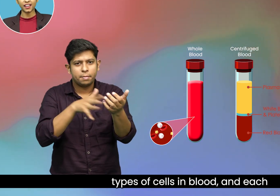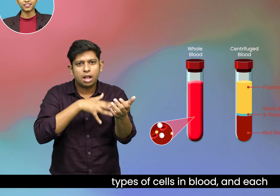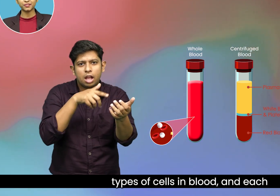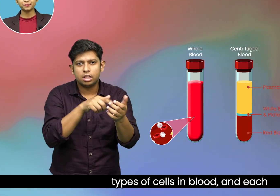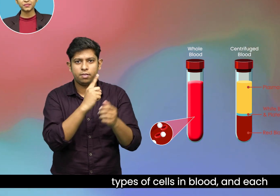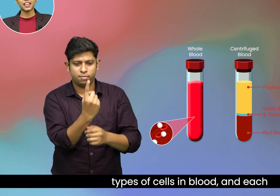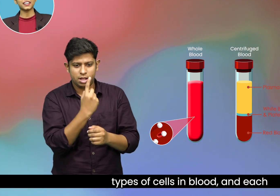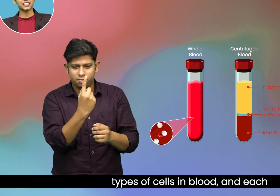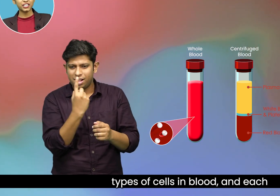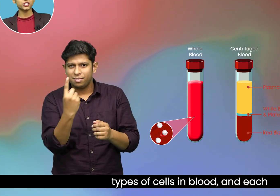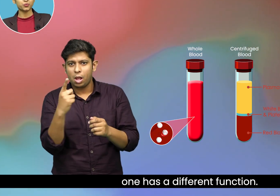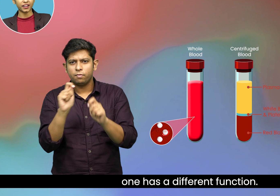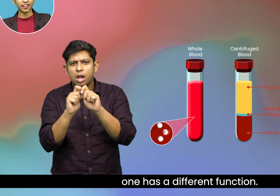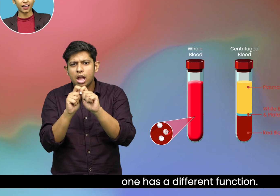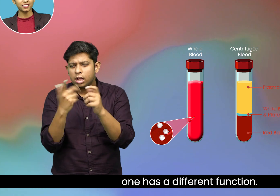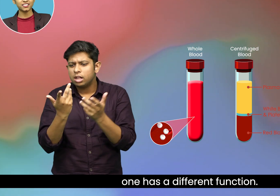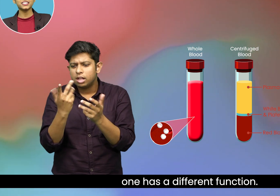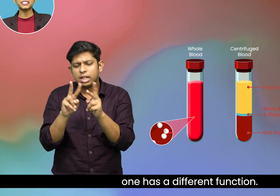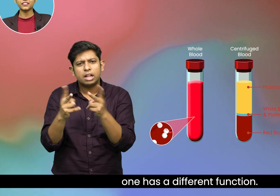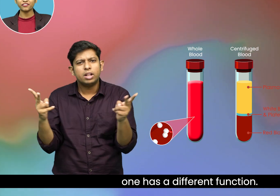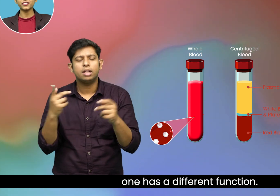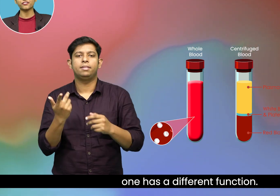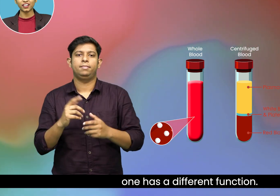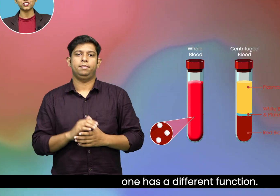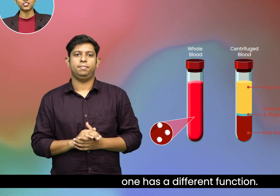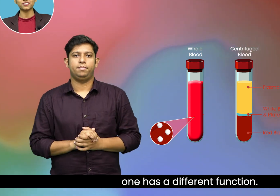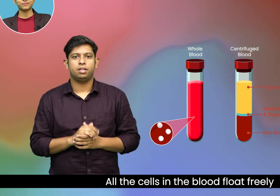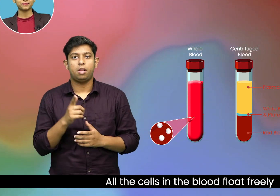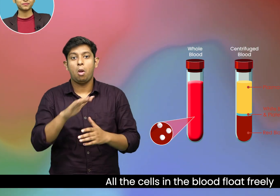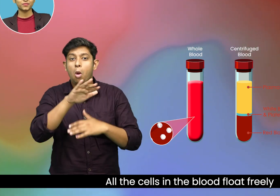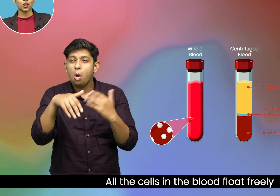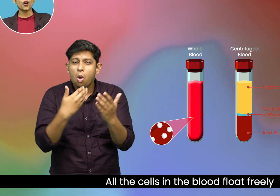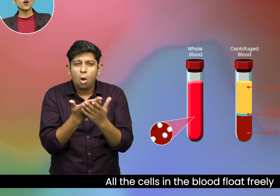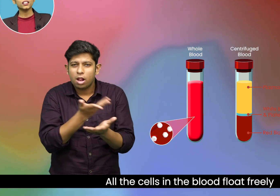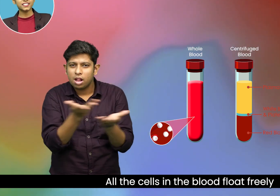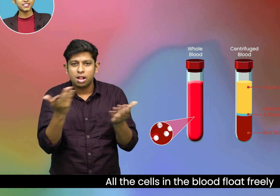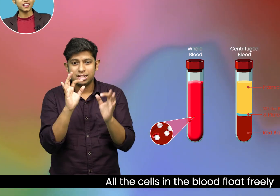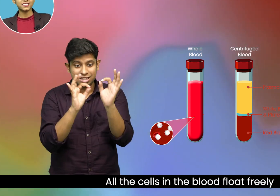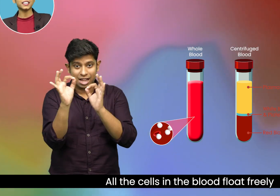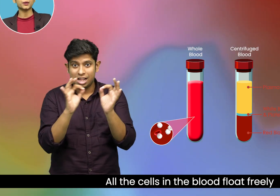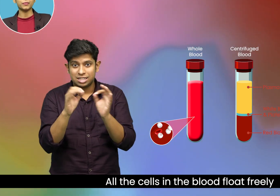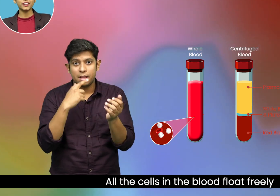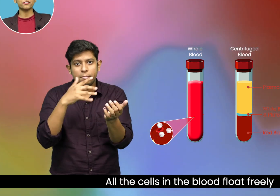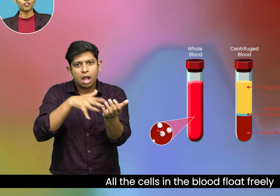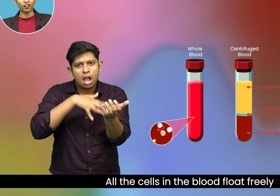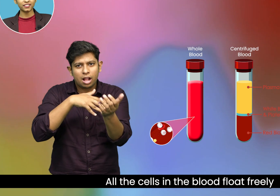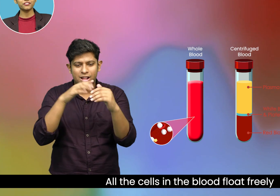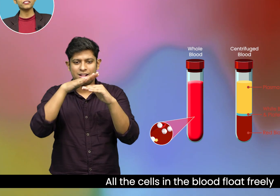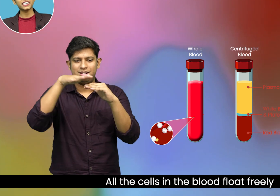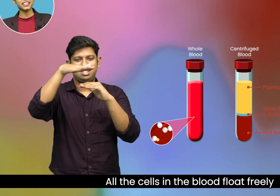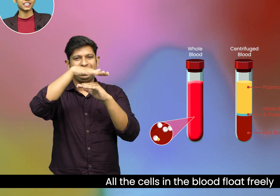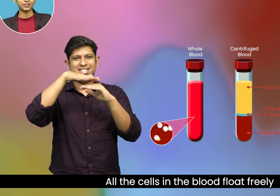in blood and each one has a different function. All the cells in the blood